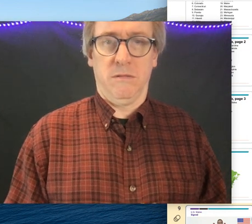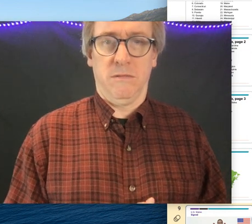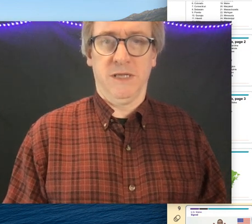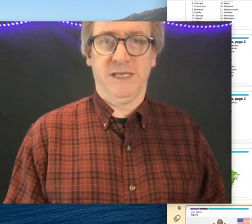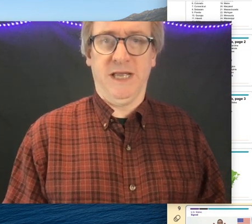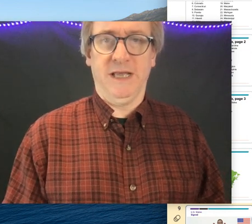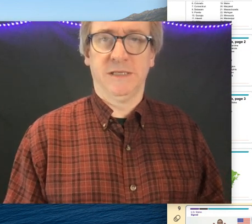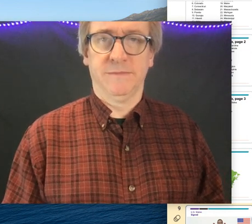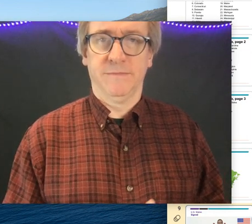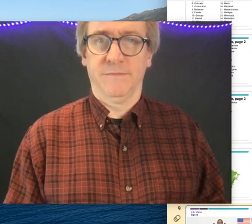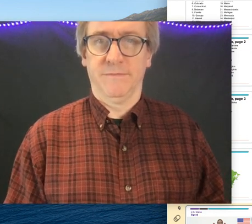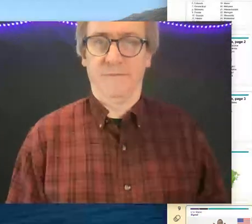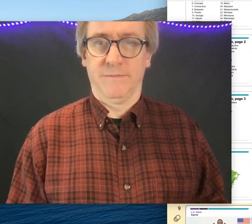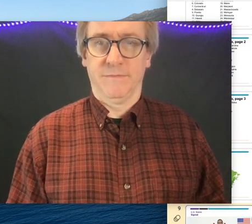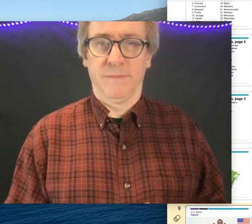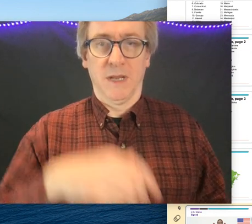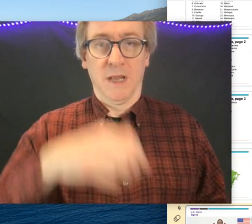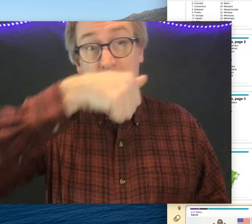the states.